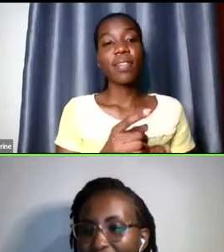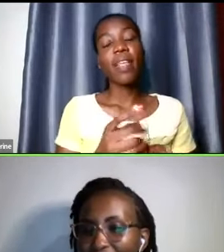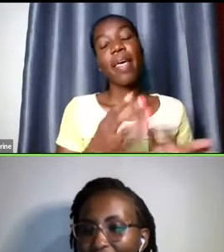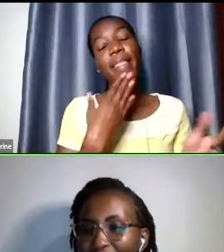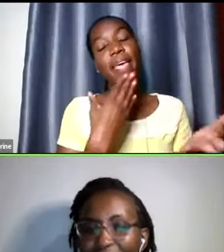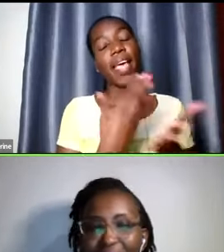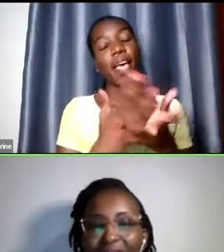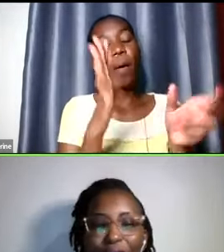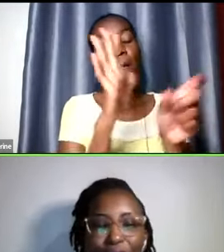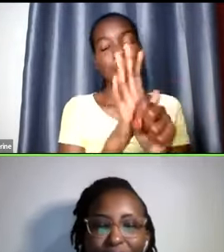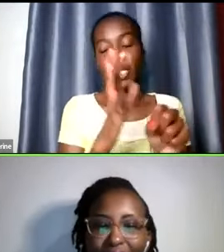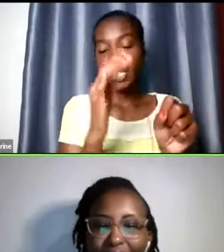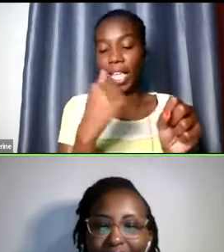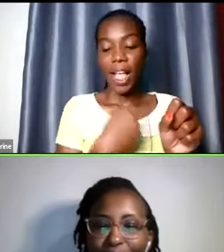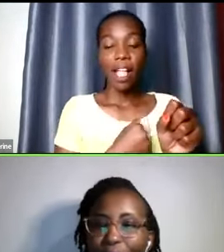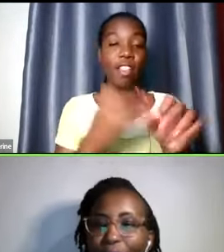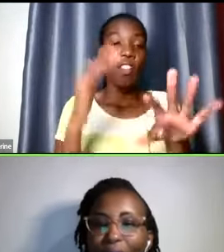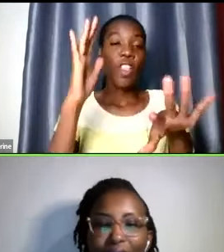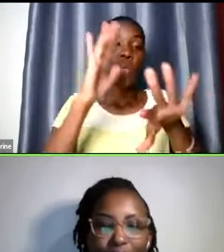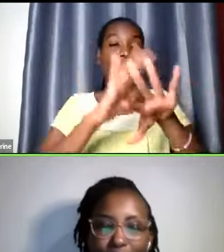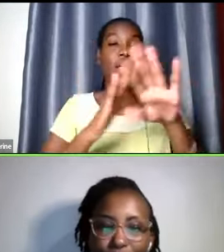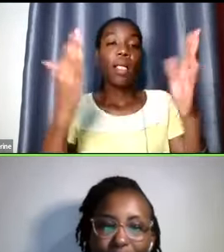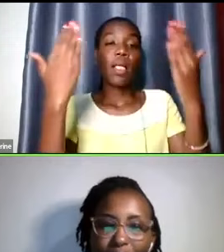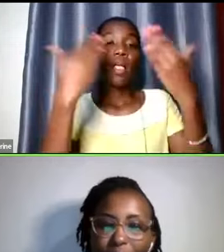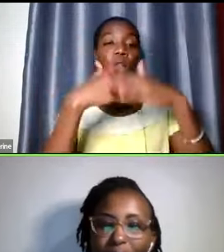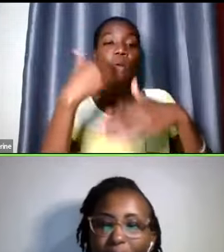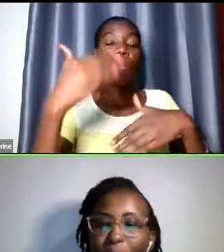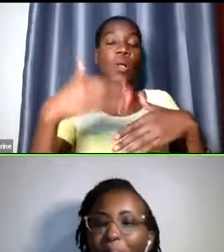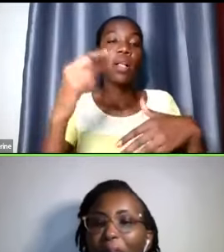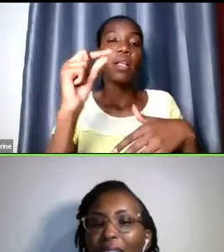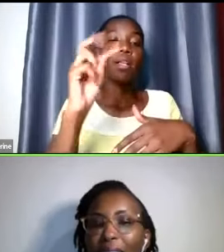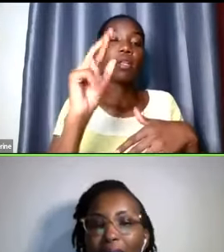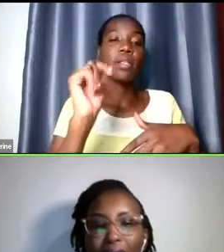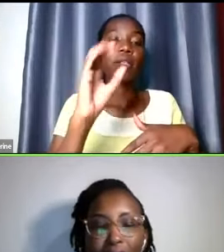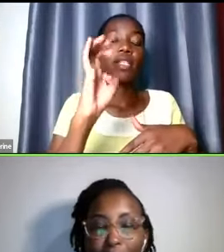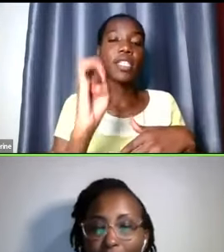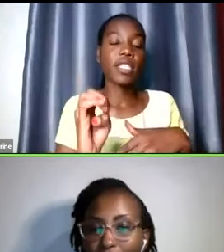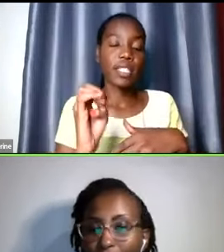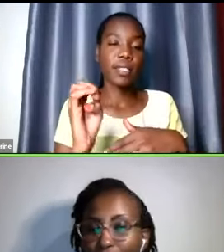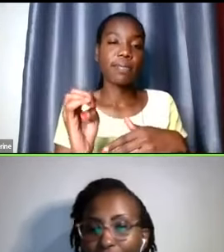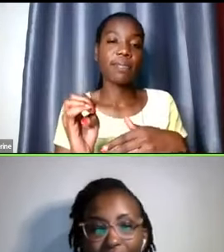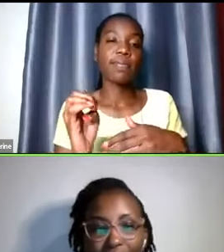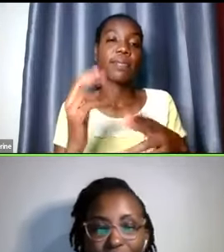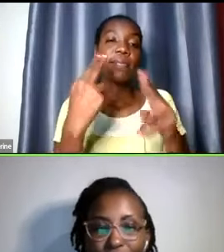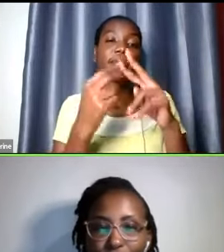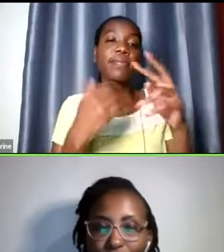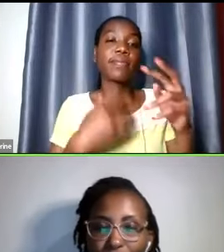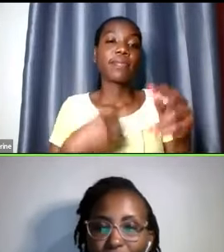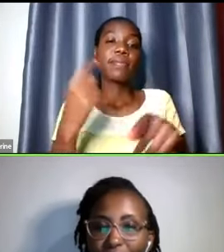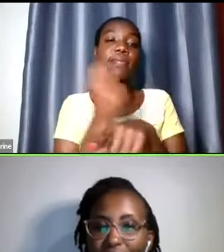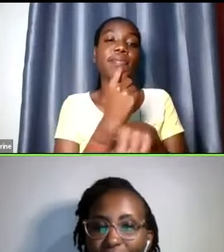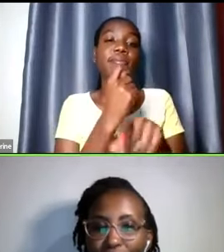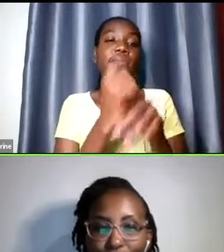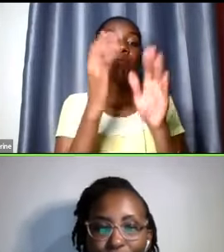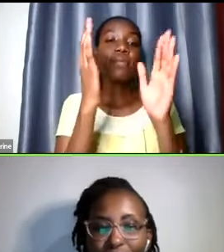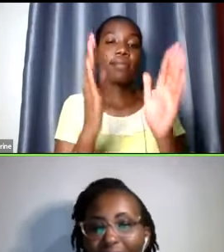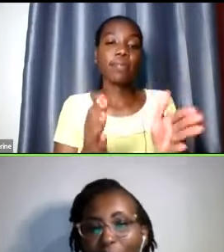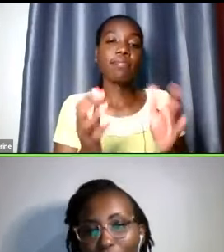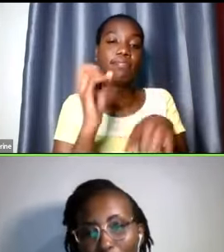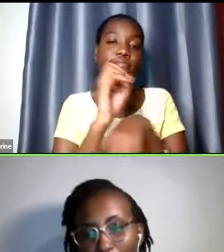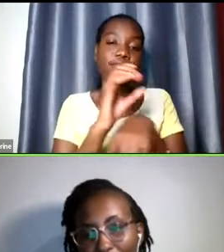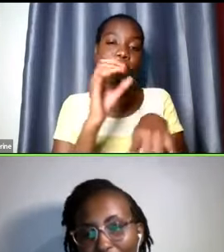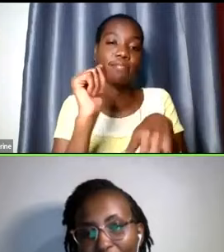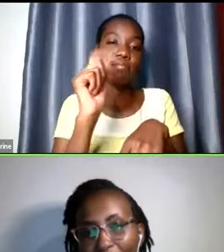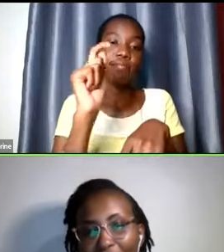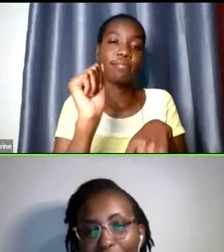and have yourselves a good night. As always, Grace Nzula is my name. Trainer and HR consultant with Atara Solutions, and